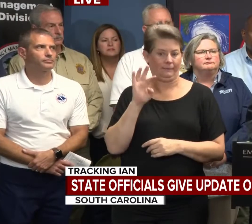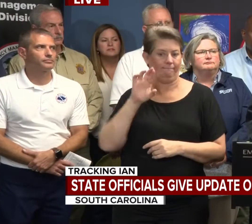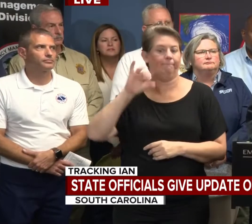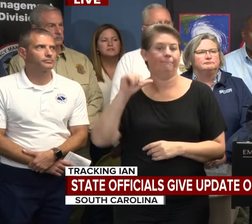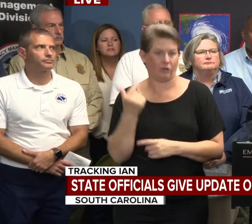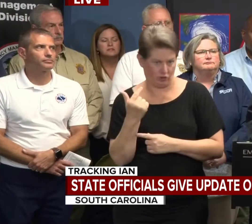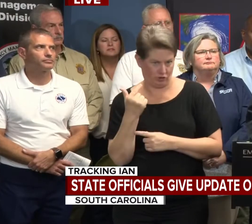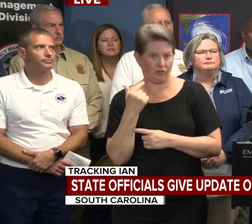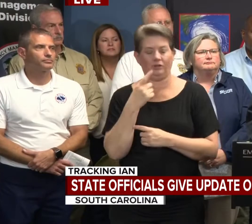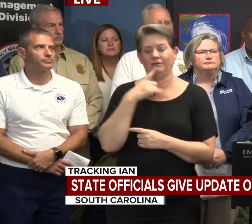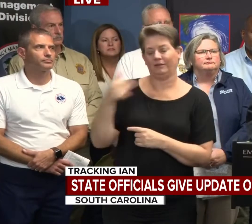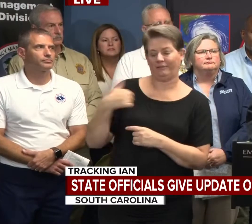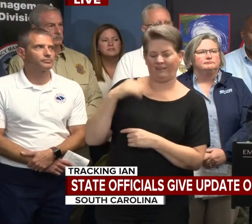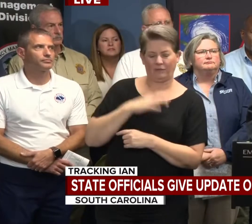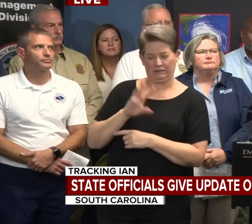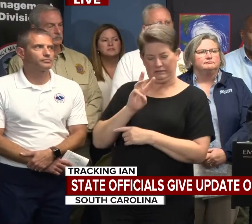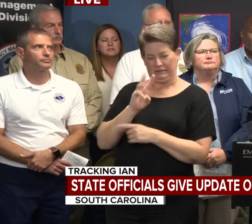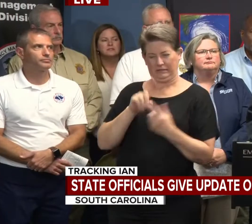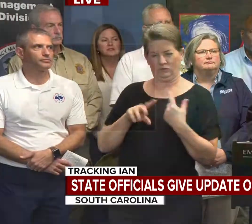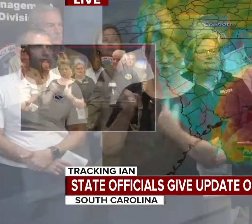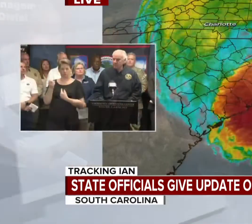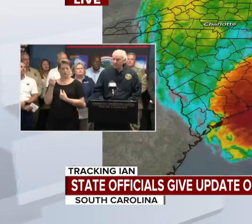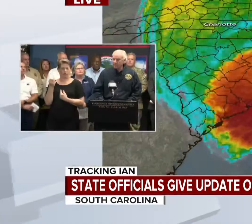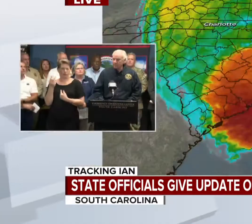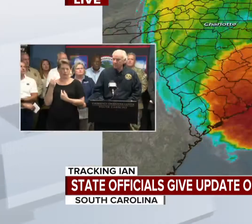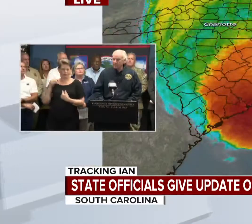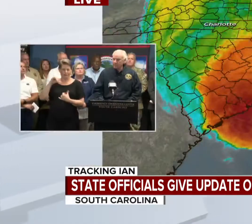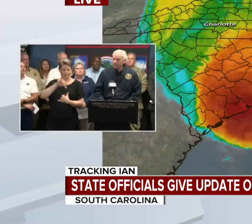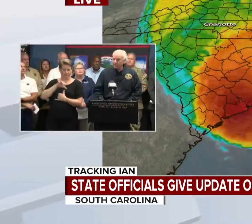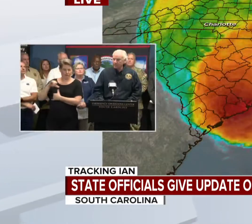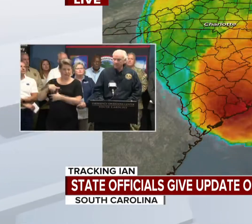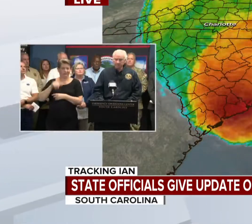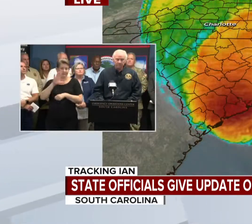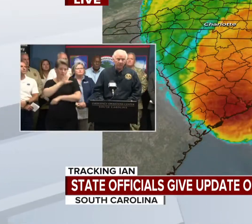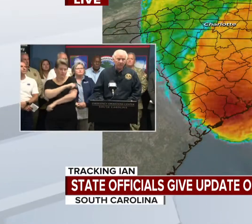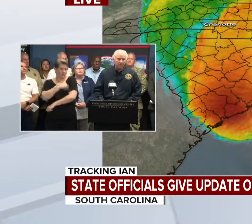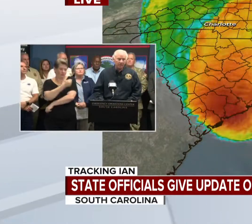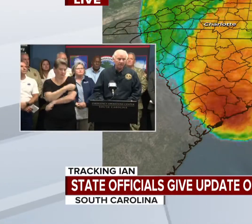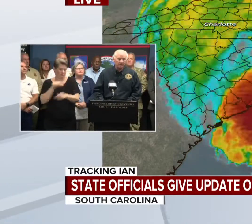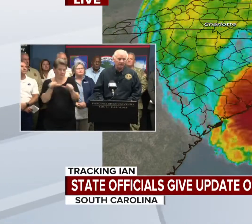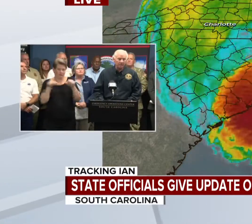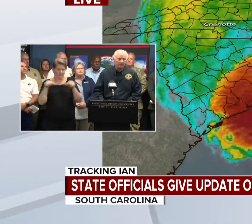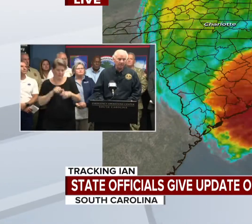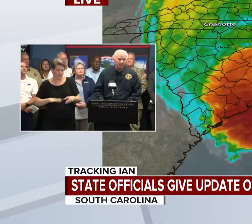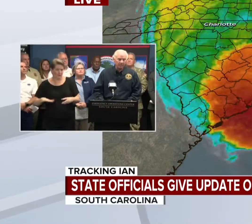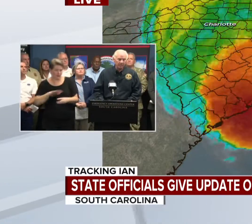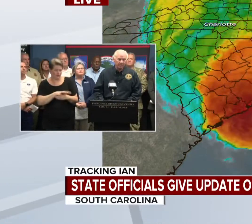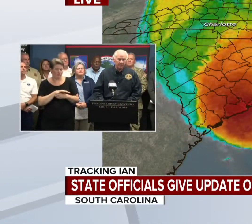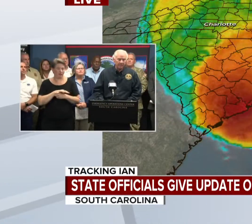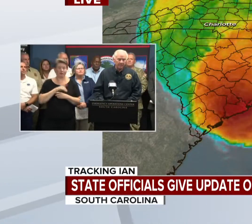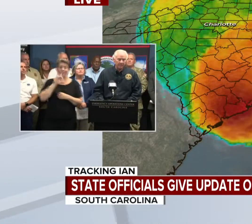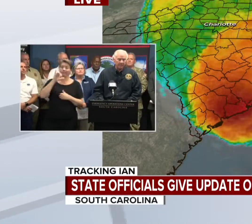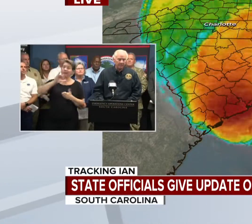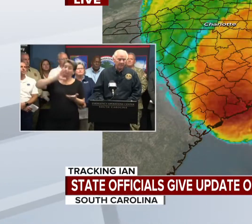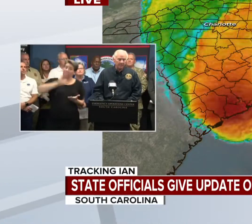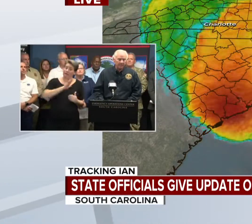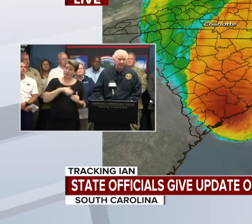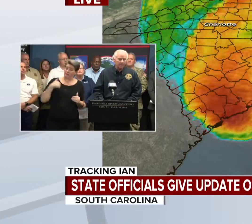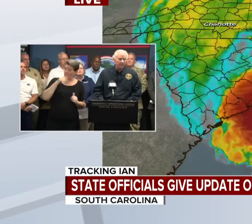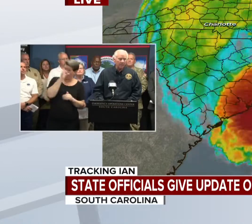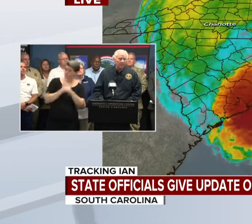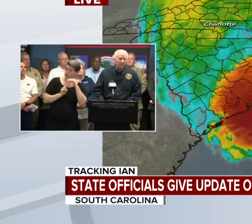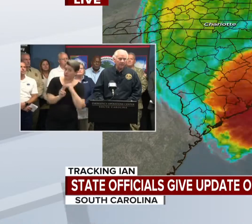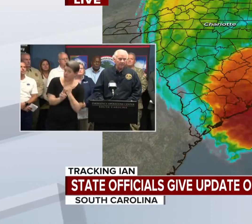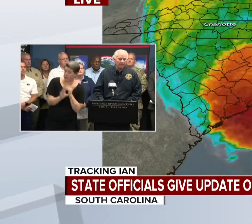about 6 to 12 inches of water in the hospital district. That's much less than was expected. The